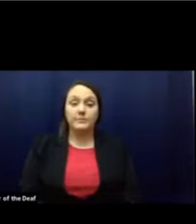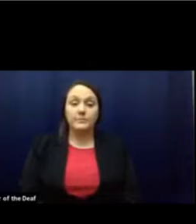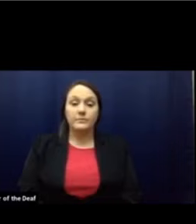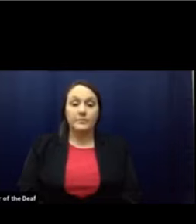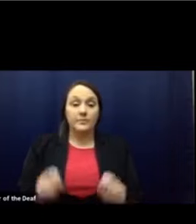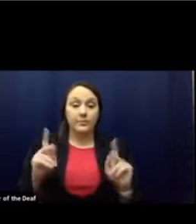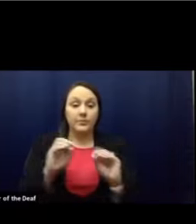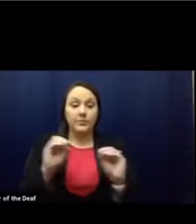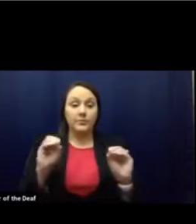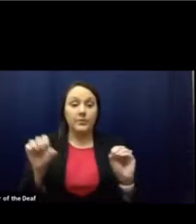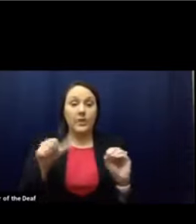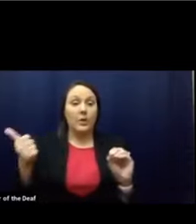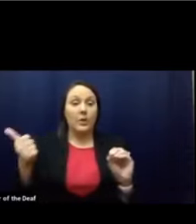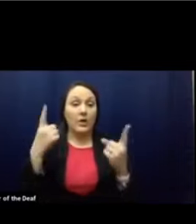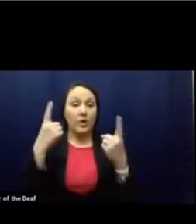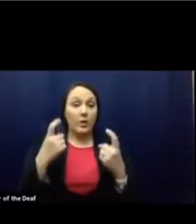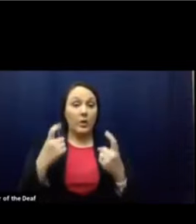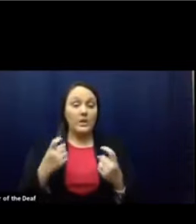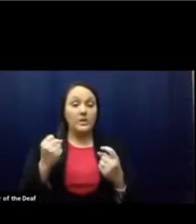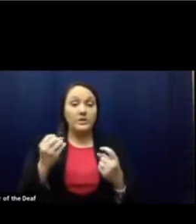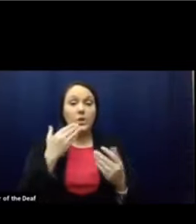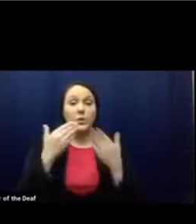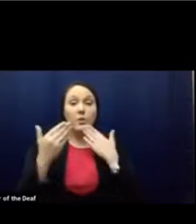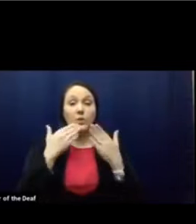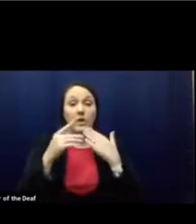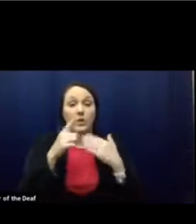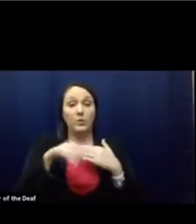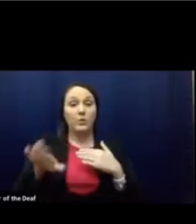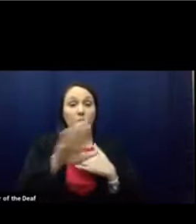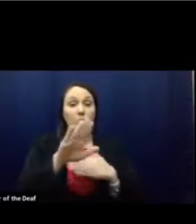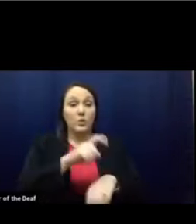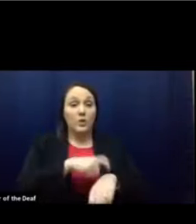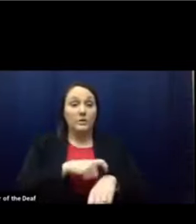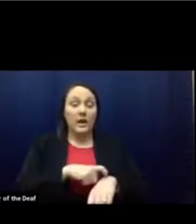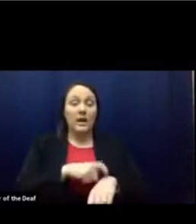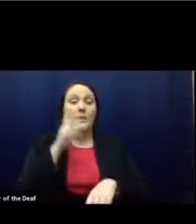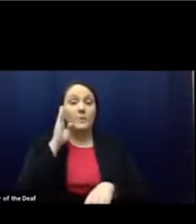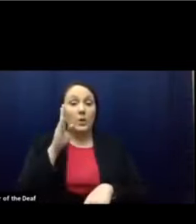All right, not seeing any other questions. So thank you all for your time, and we